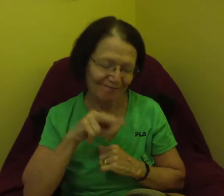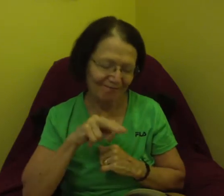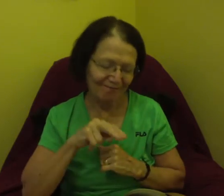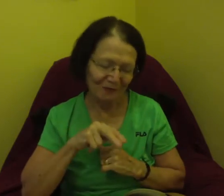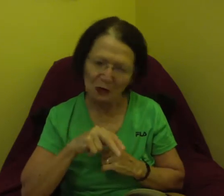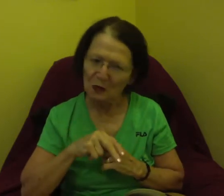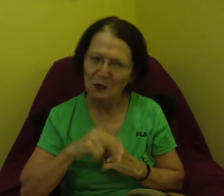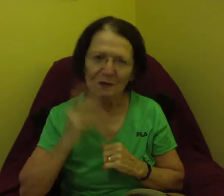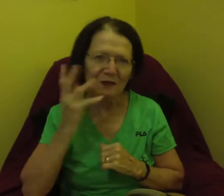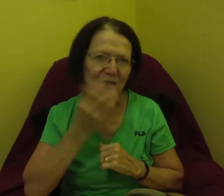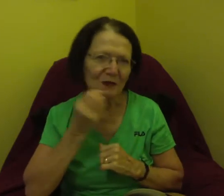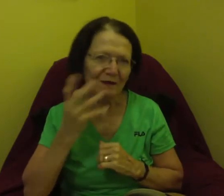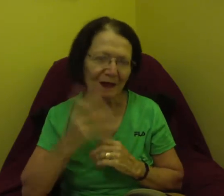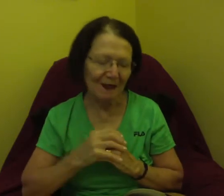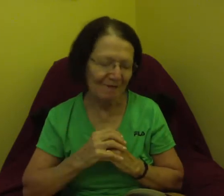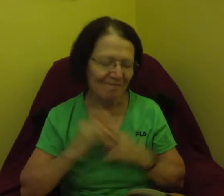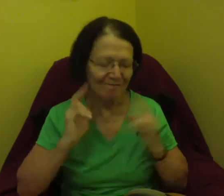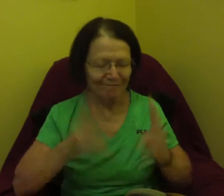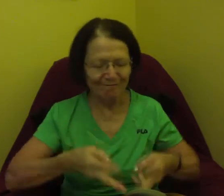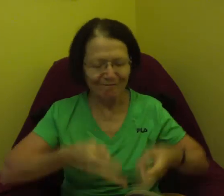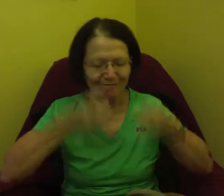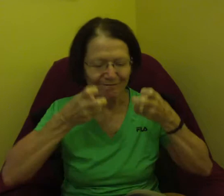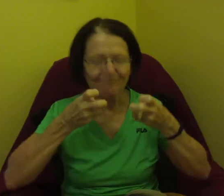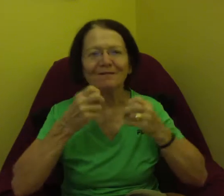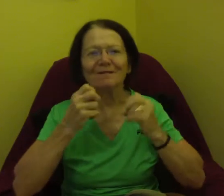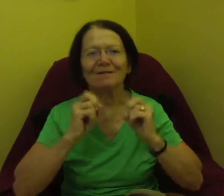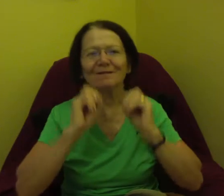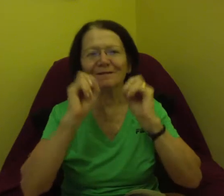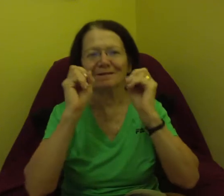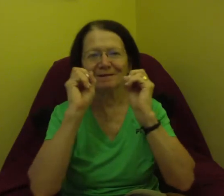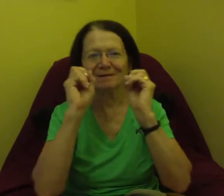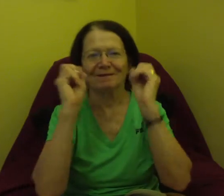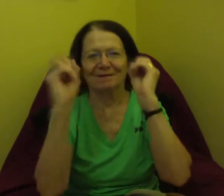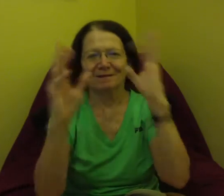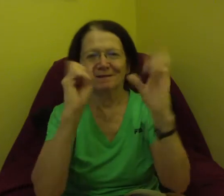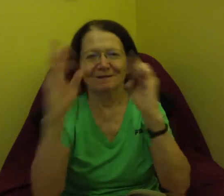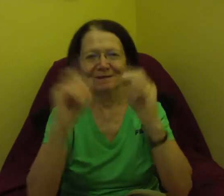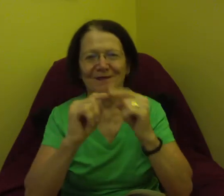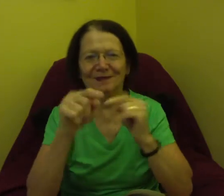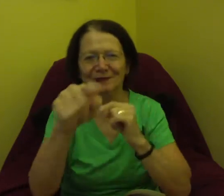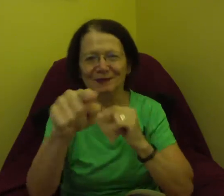I'm doing job in If it's